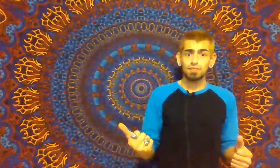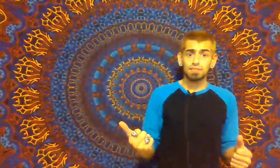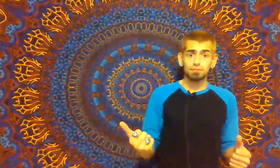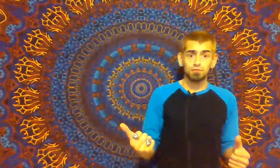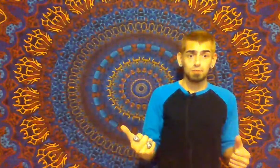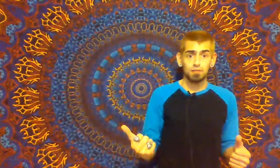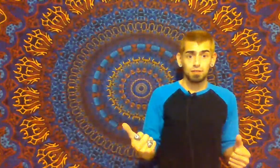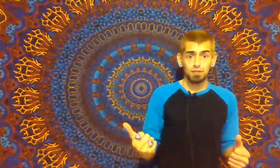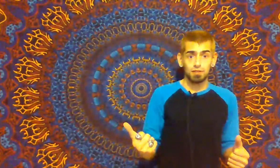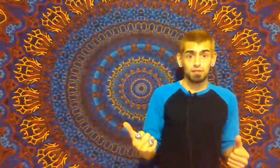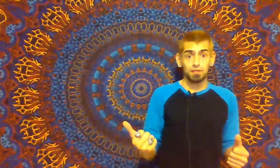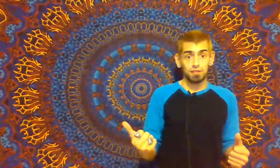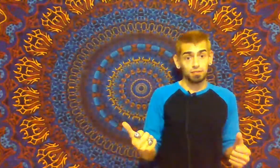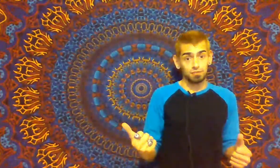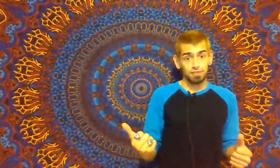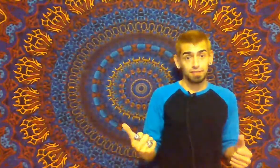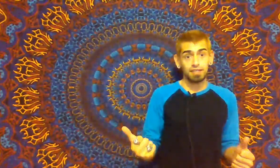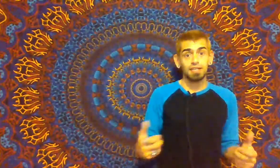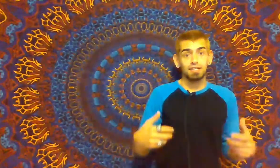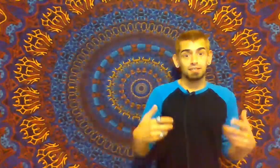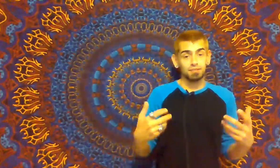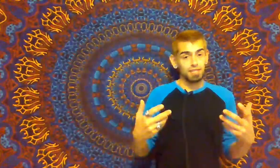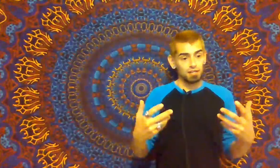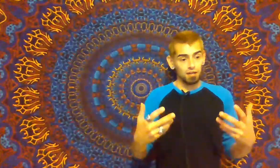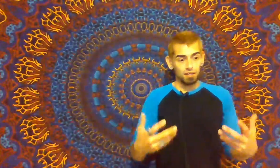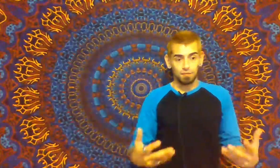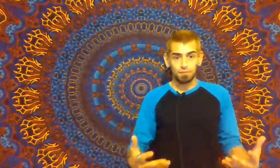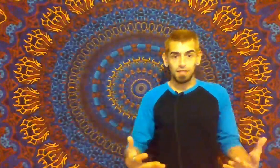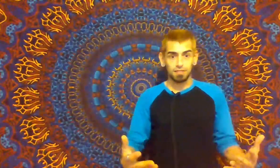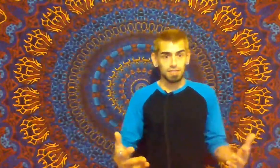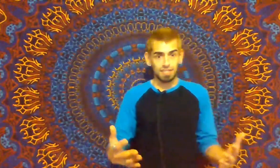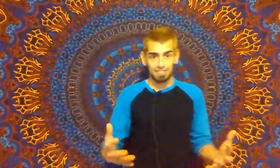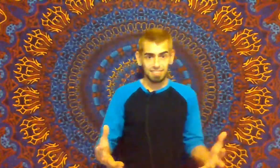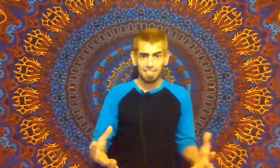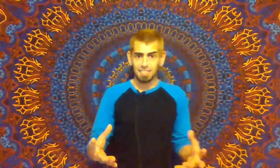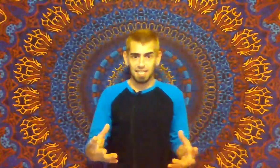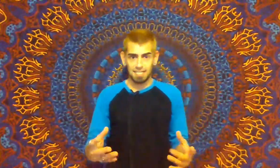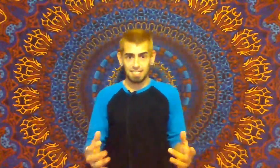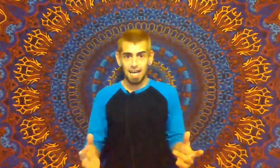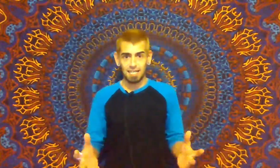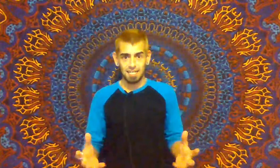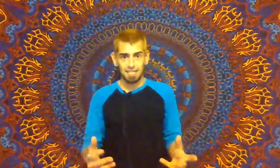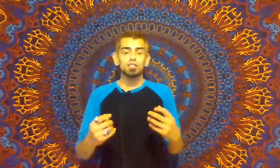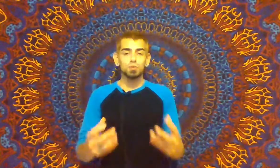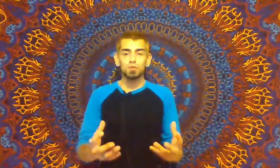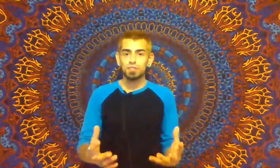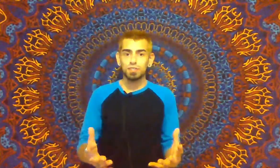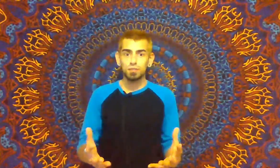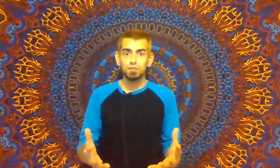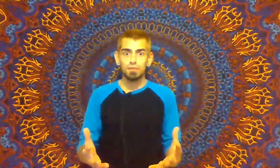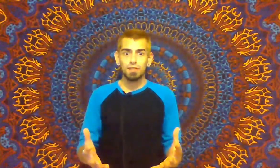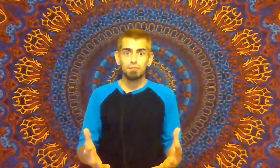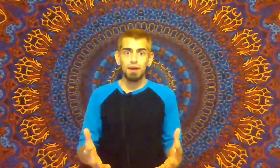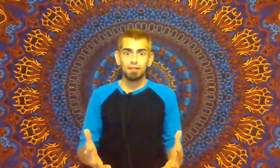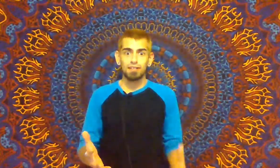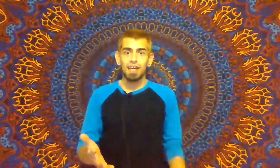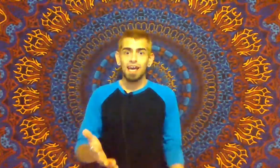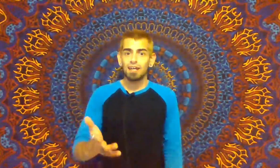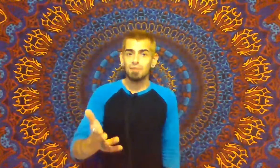some trouble on Earth at the nursery. Turns out all of her plants are getting sick and dying. She wants to do something about it, and maybe